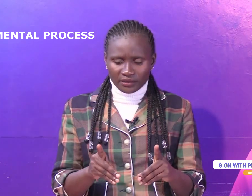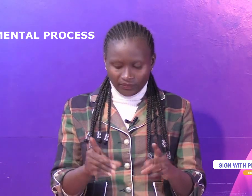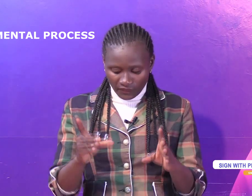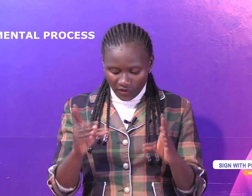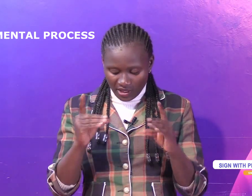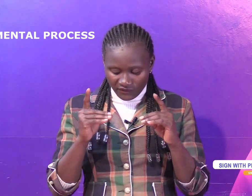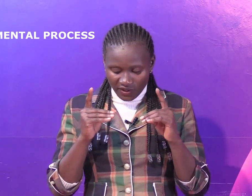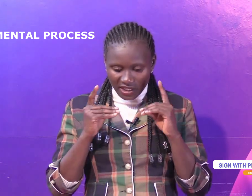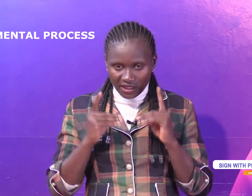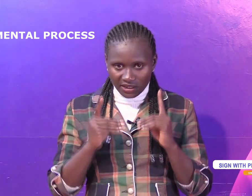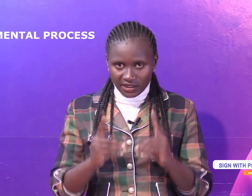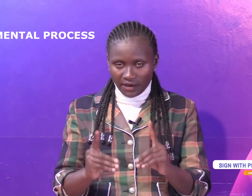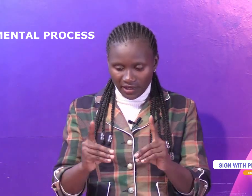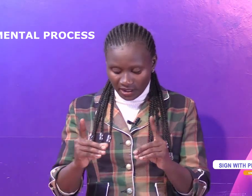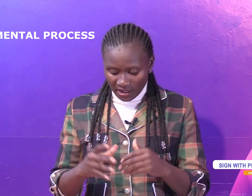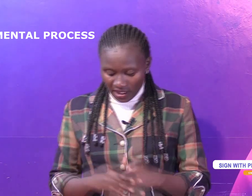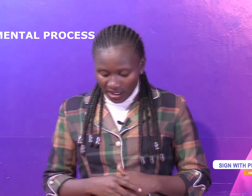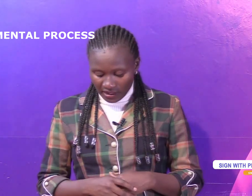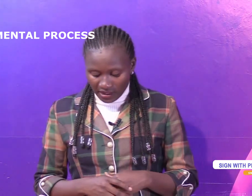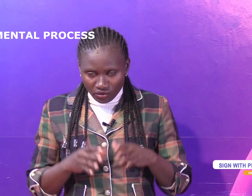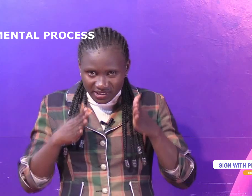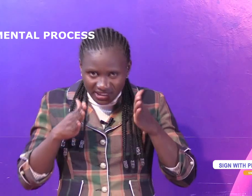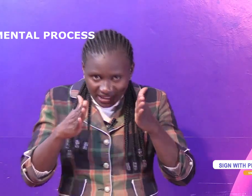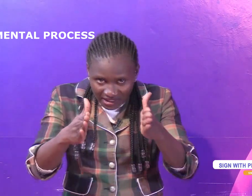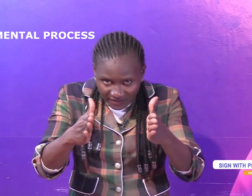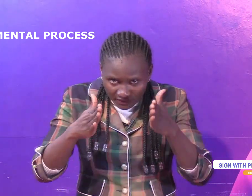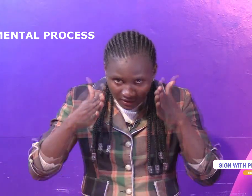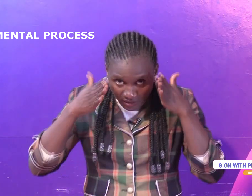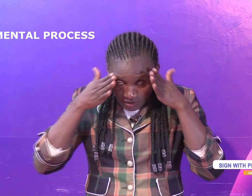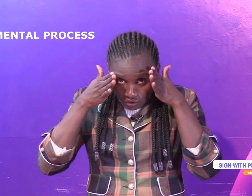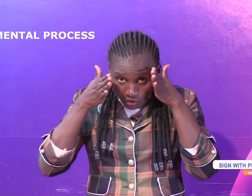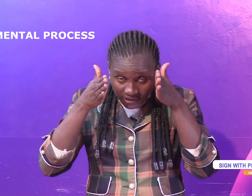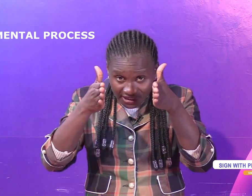You are very determined. And then concentrate.